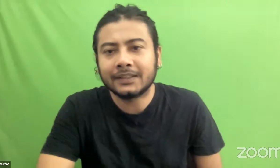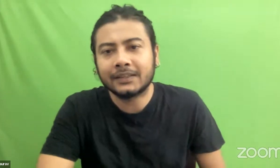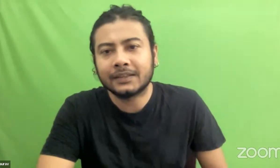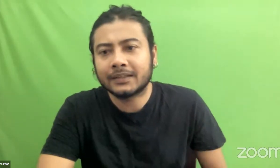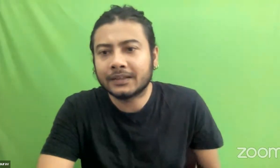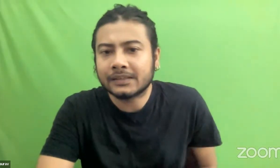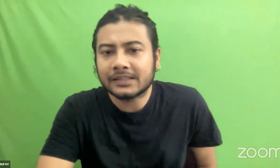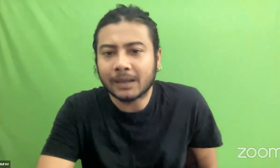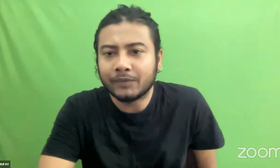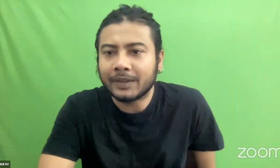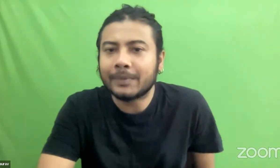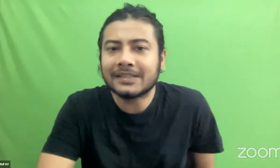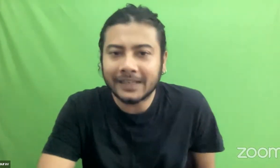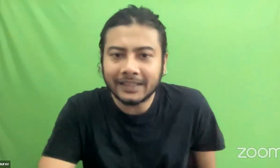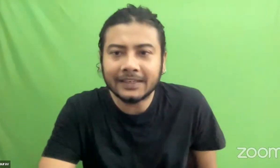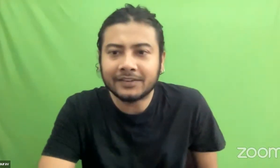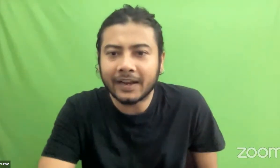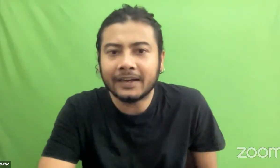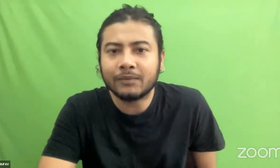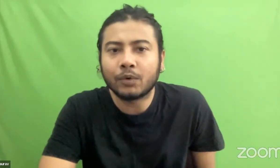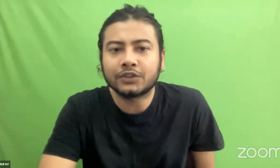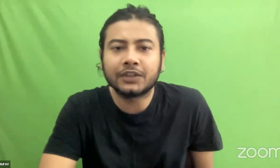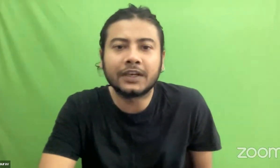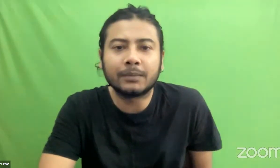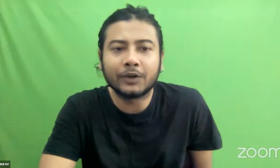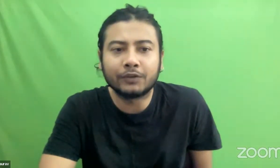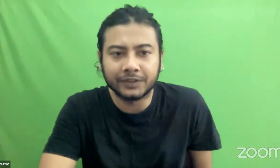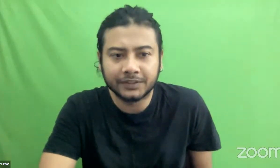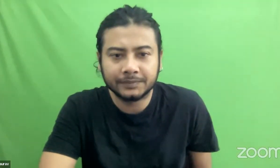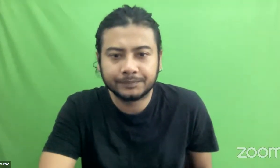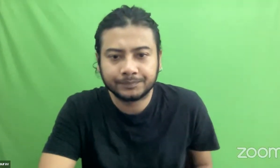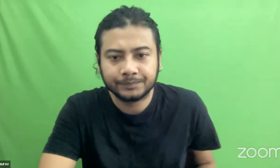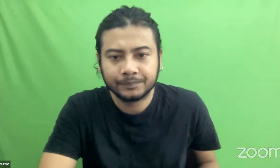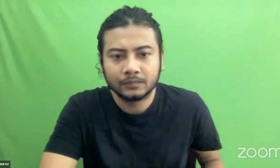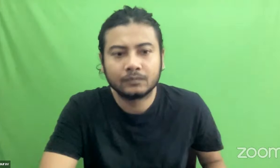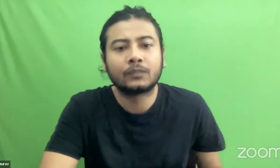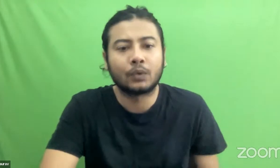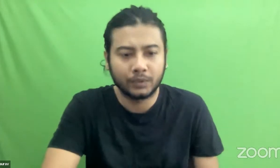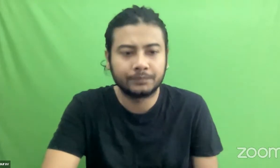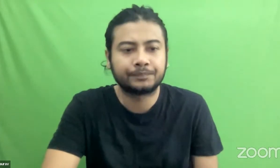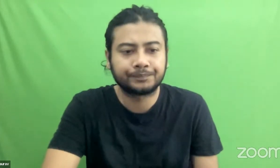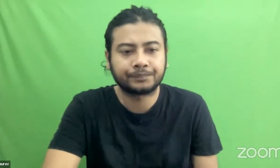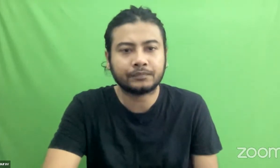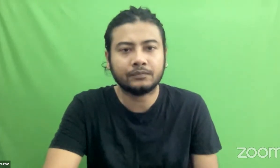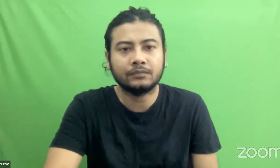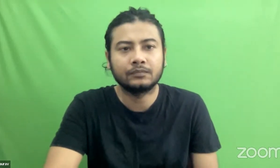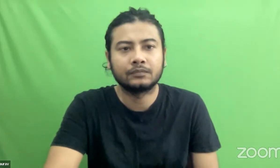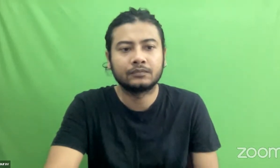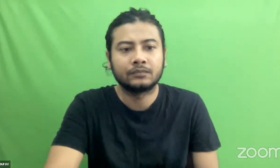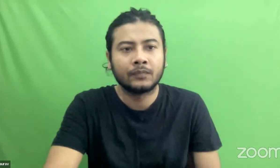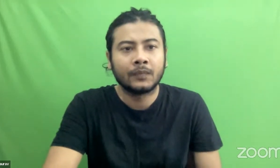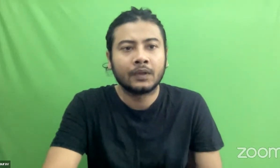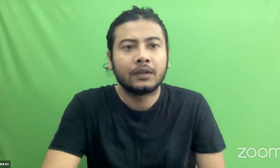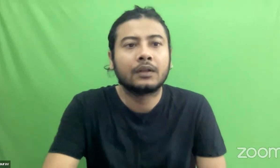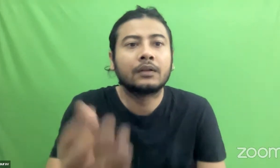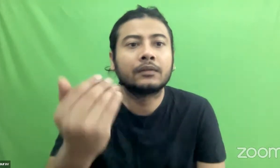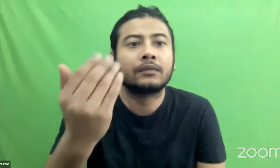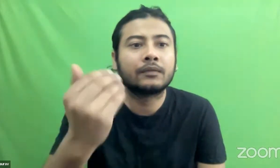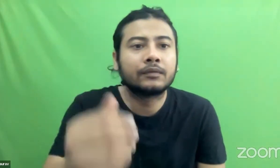Mataji, some of them are saying they tried and watched a little bit of it. Okay, so because it is very important to understand this concept, because